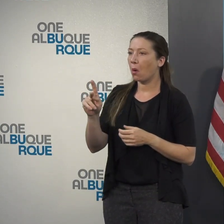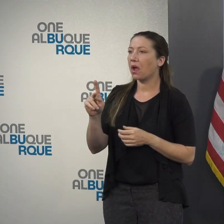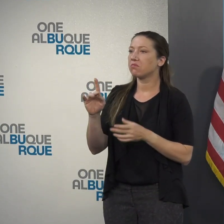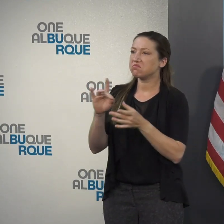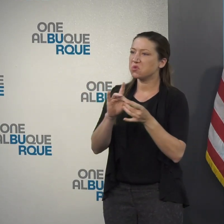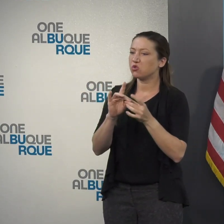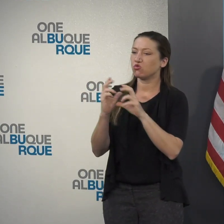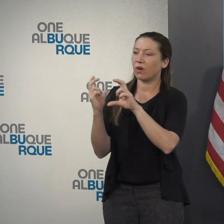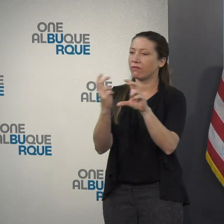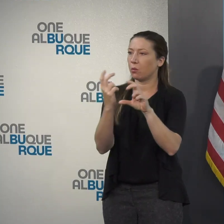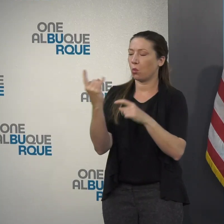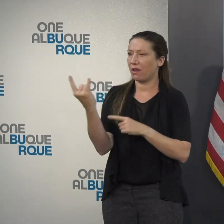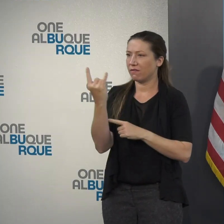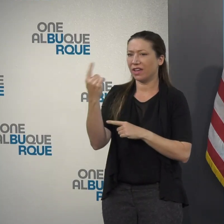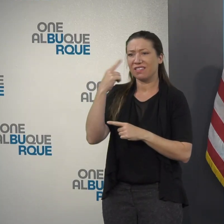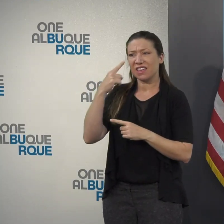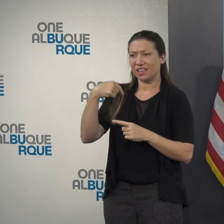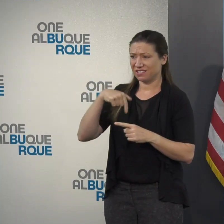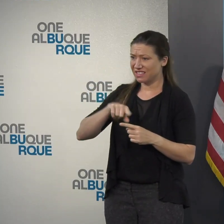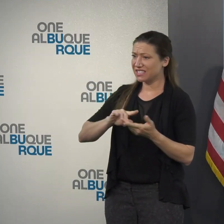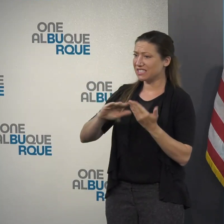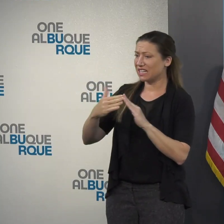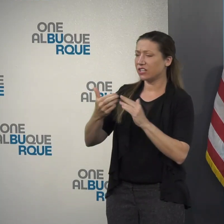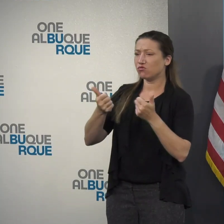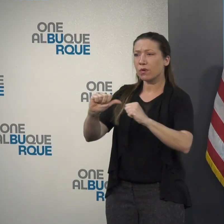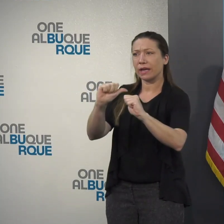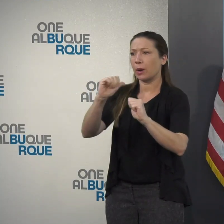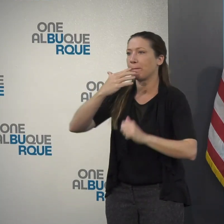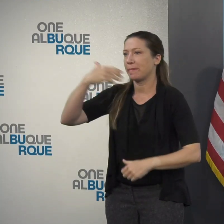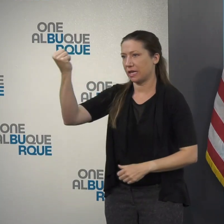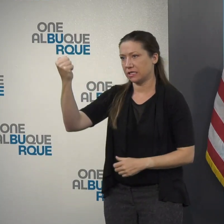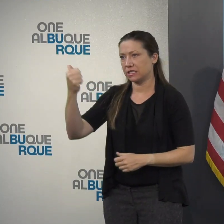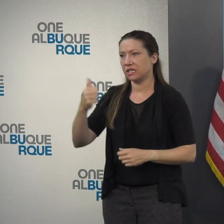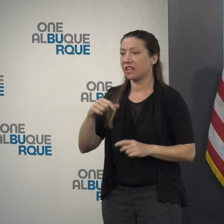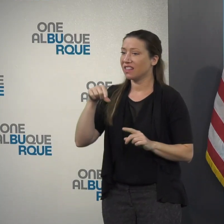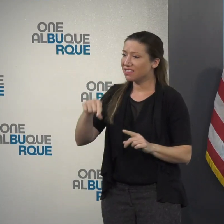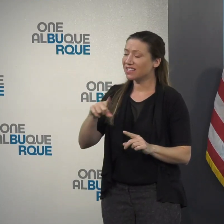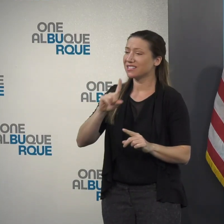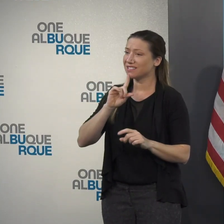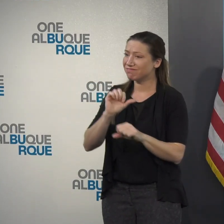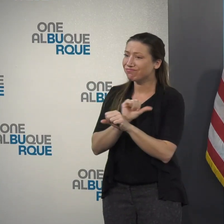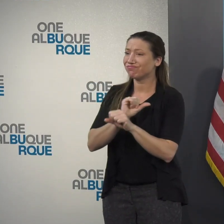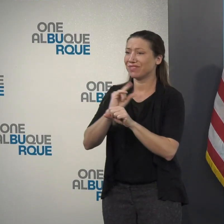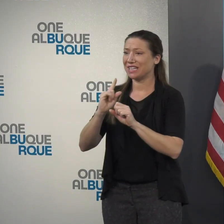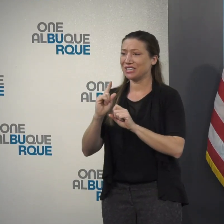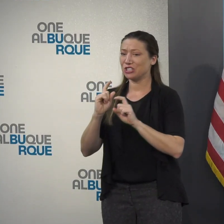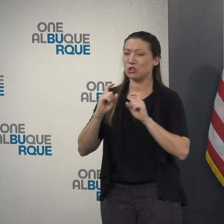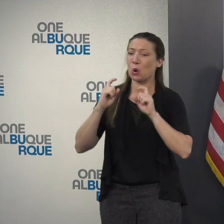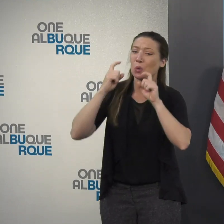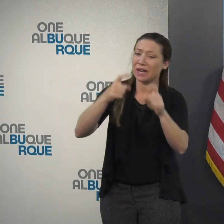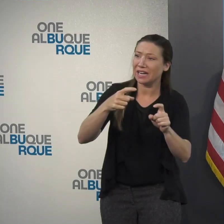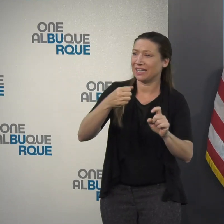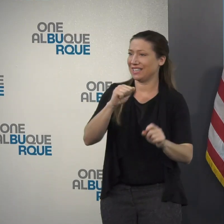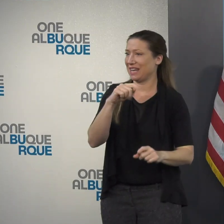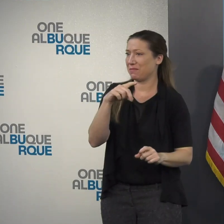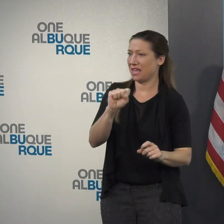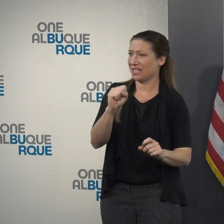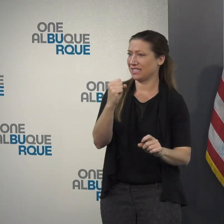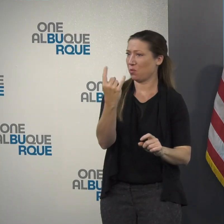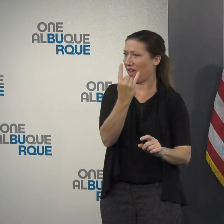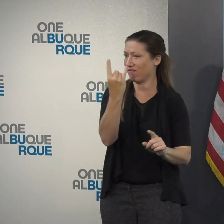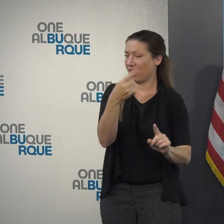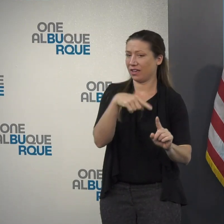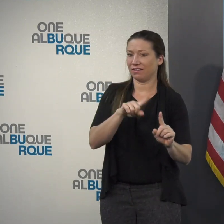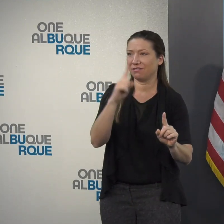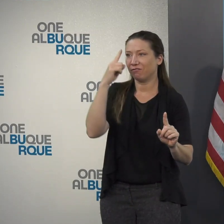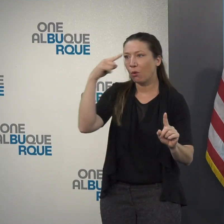to step up as best we can, and so this is literally a donation to APS, but for our kids, of the Wi-Fi spots that we